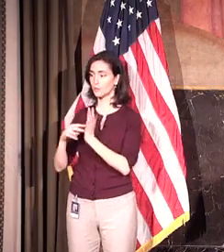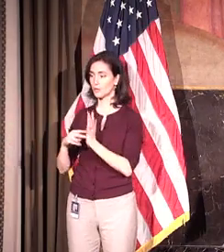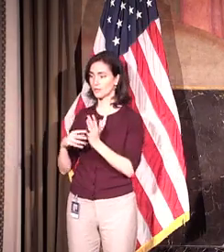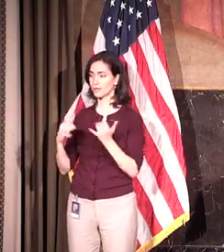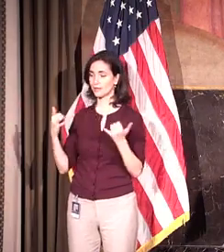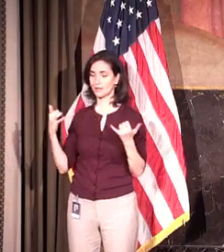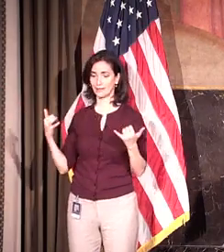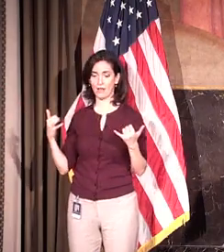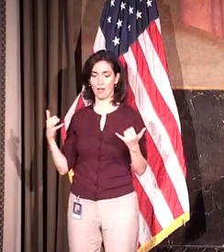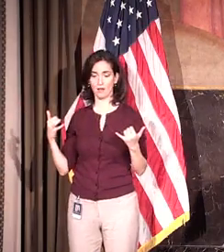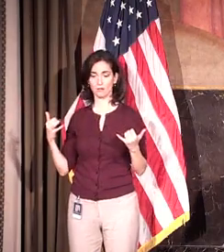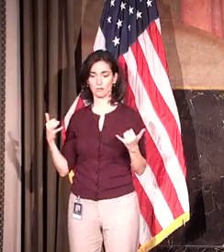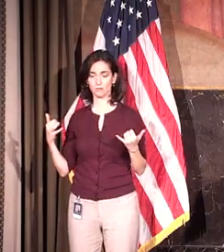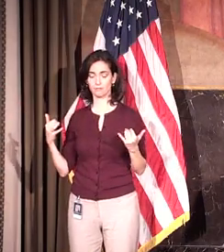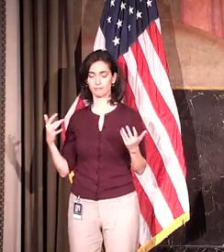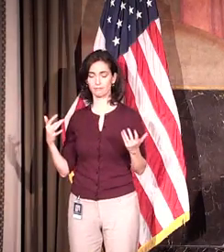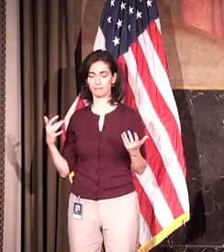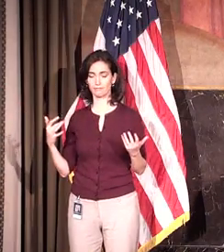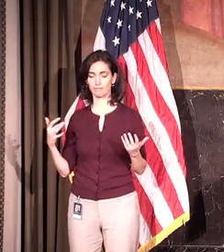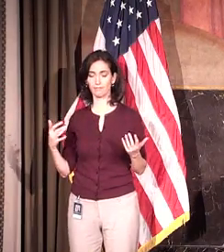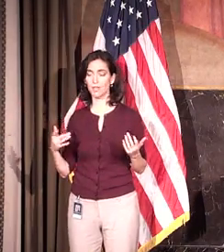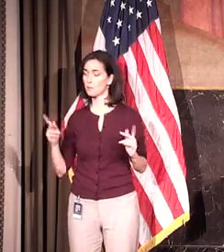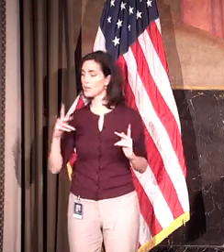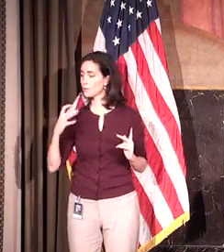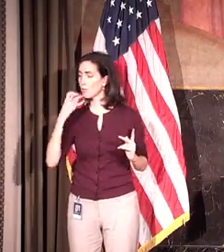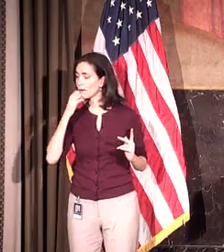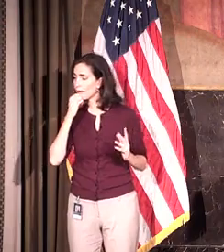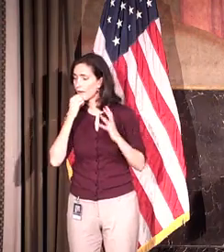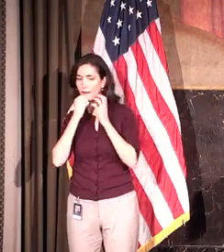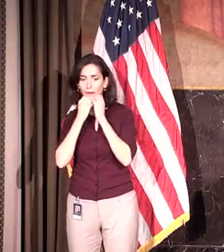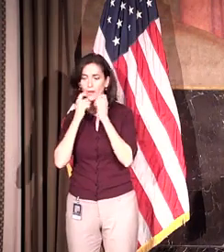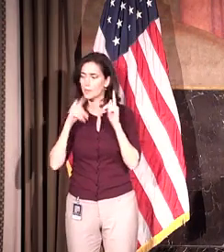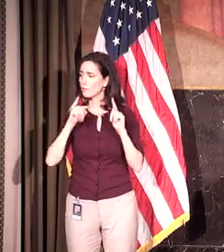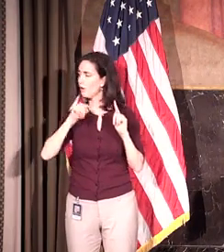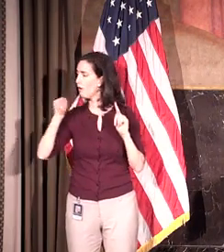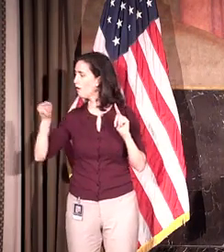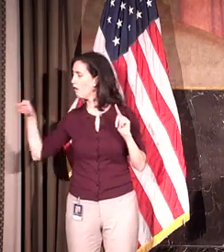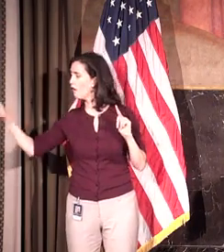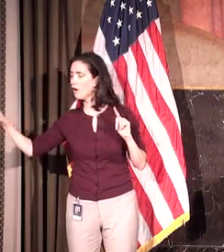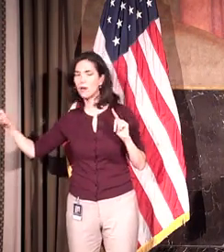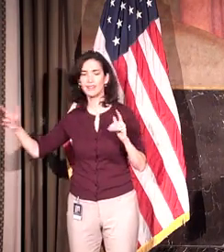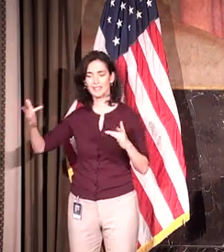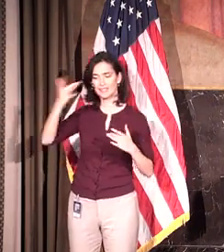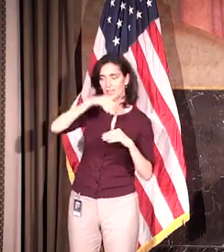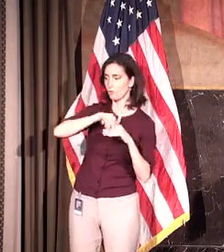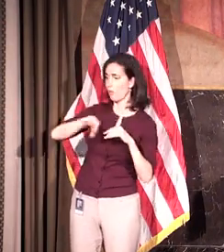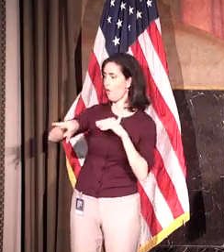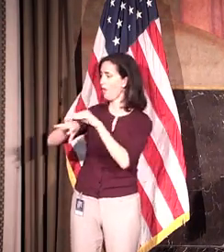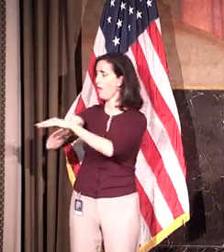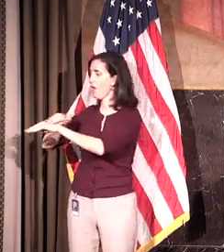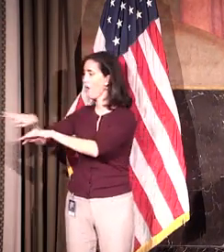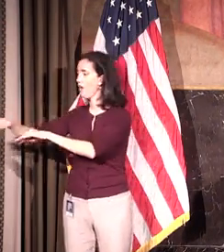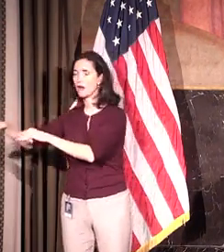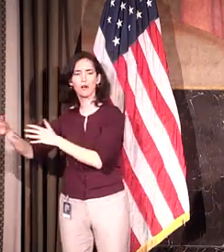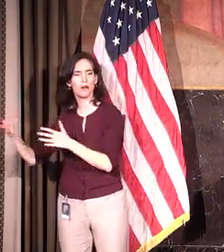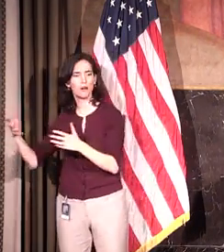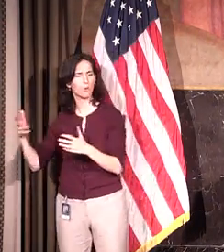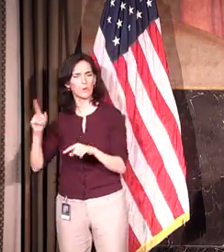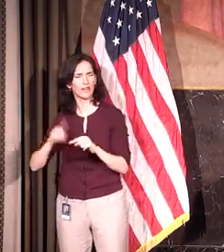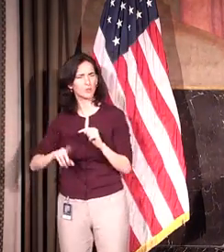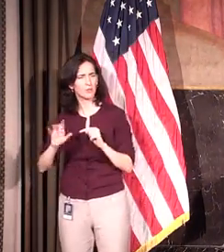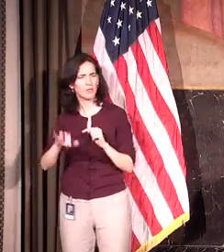unnecessarily expose our neighbors to this disease and to transmit this disease more